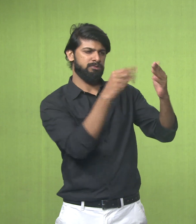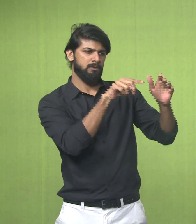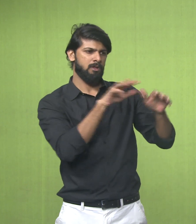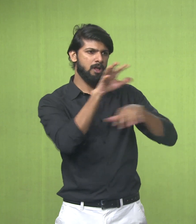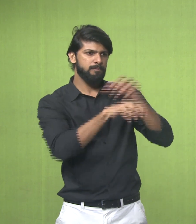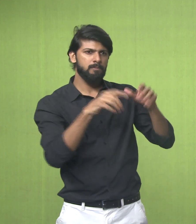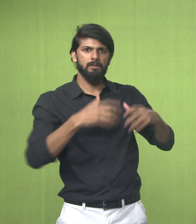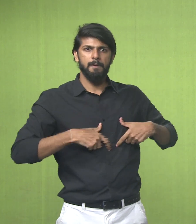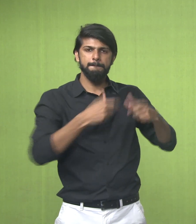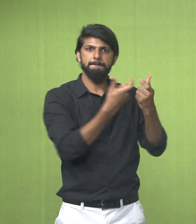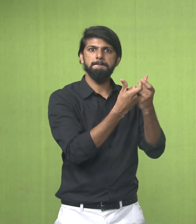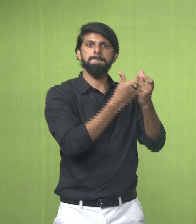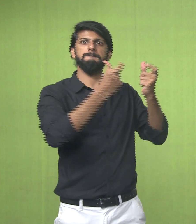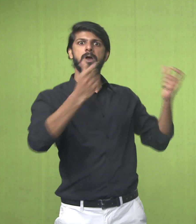enormous sensitivity.